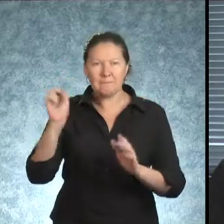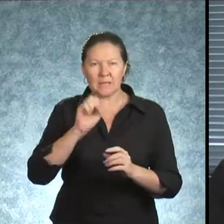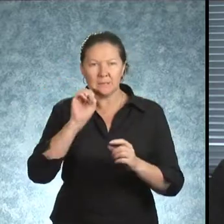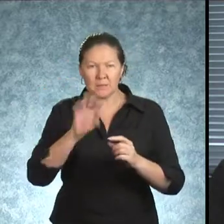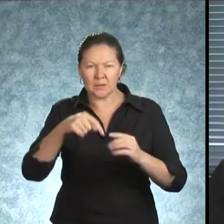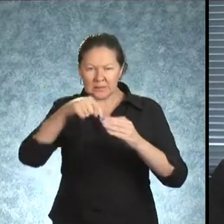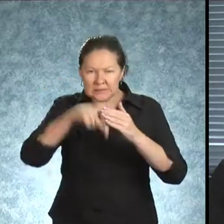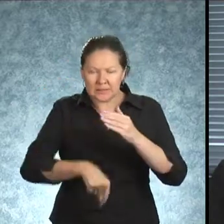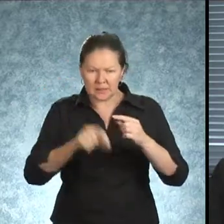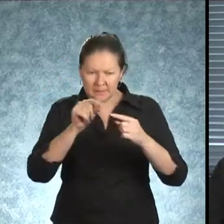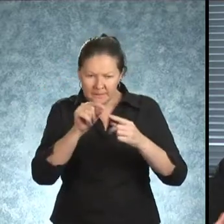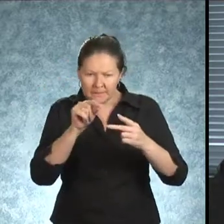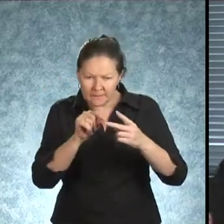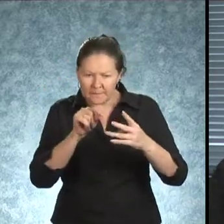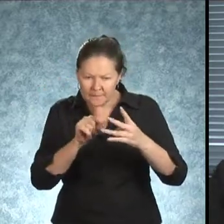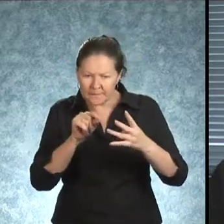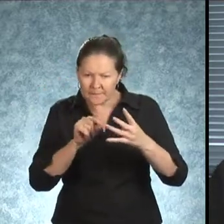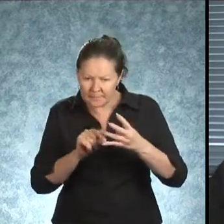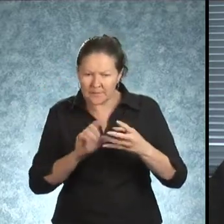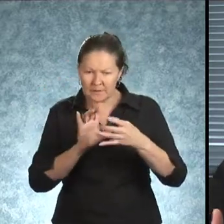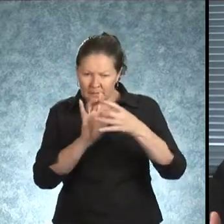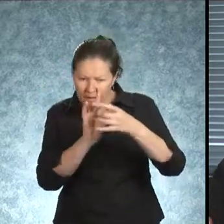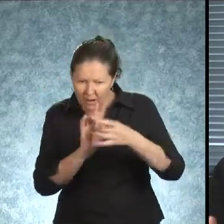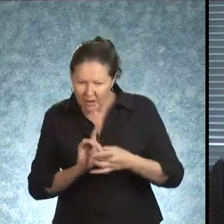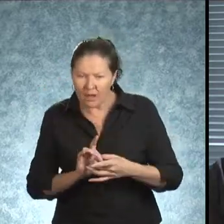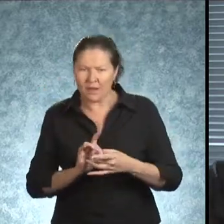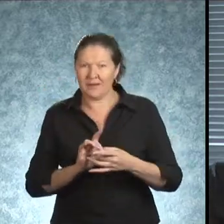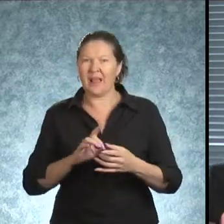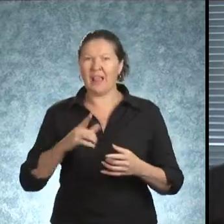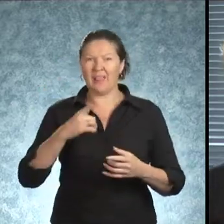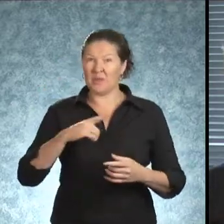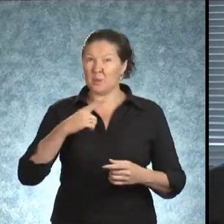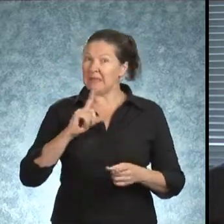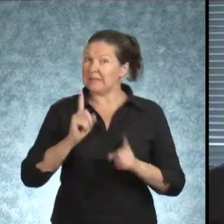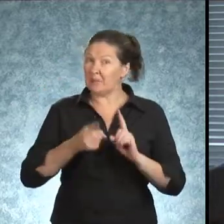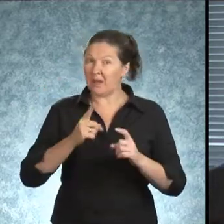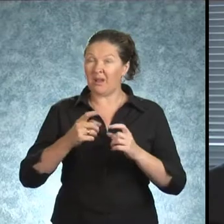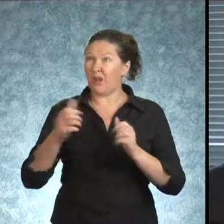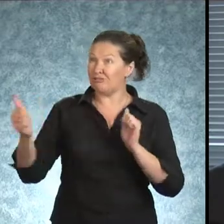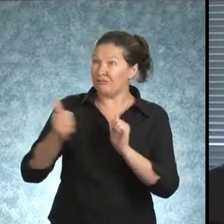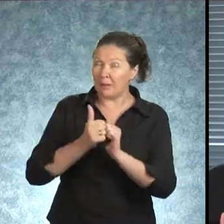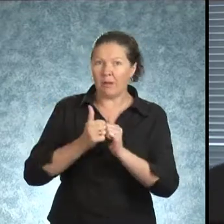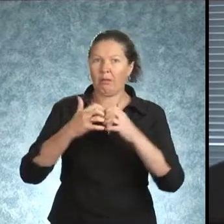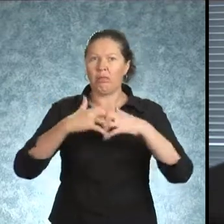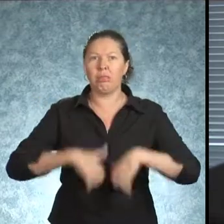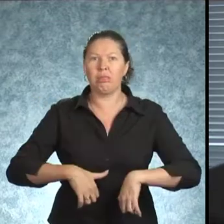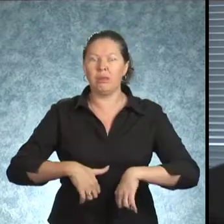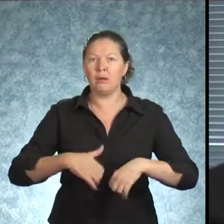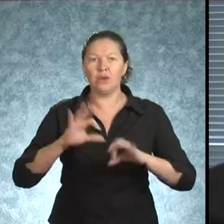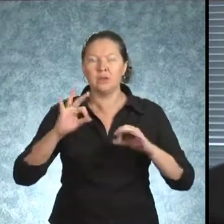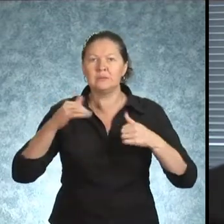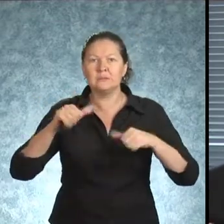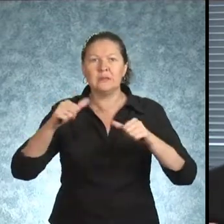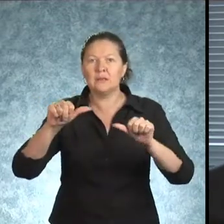to need to sort out all the things that go around it, which is sometimes why agreements fall over or don't